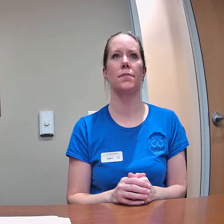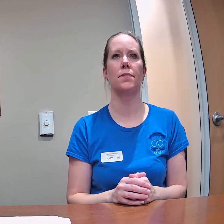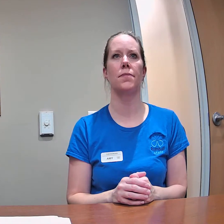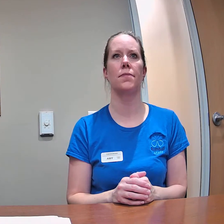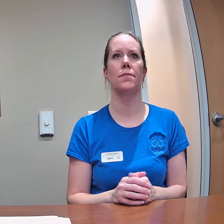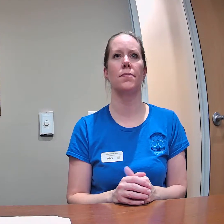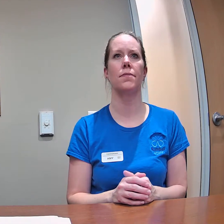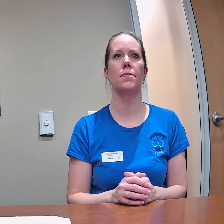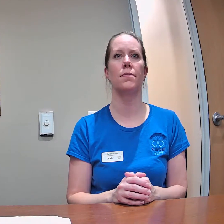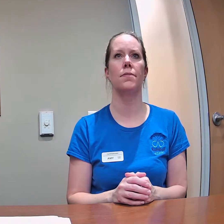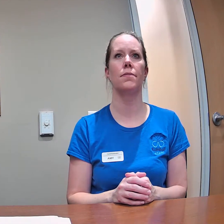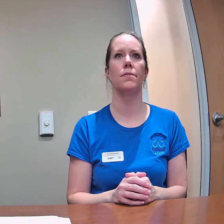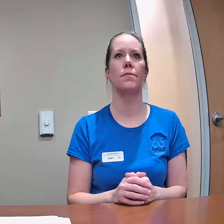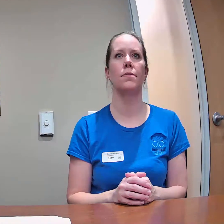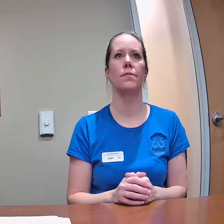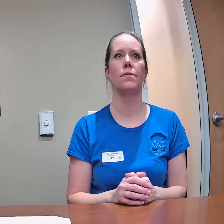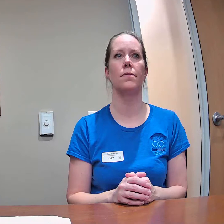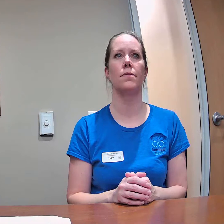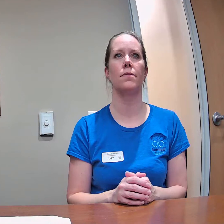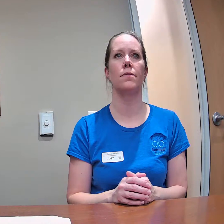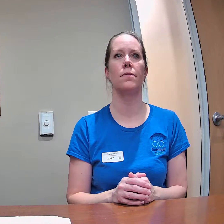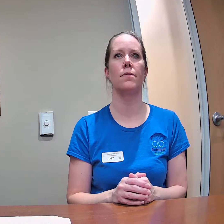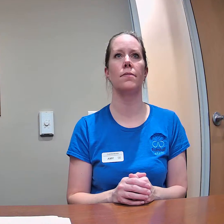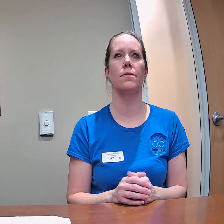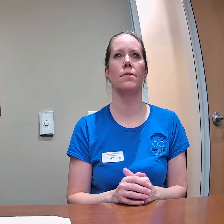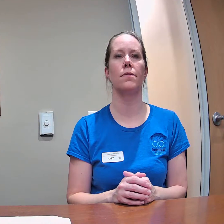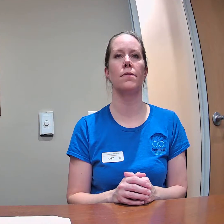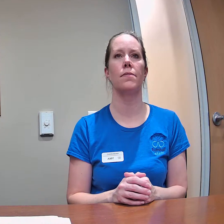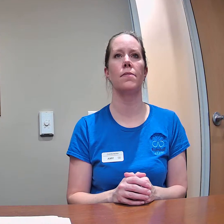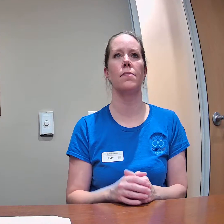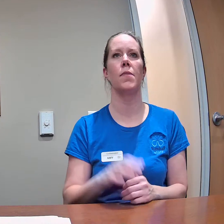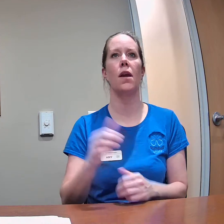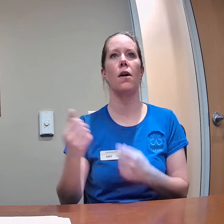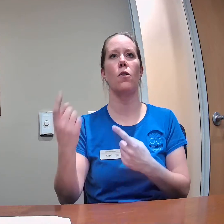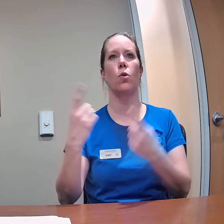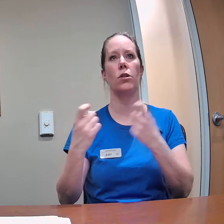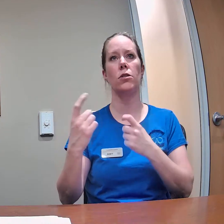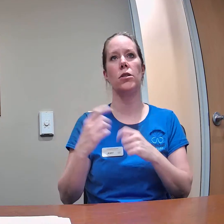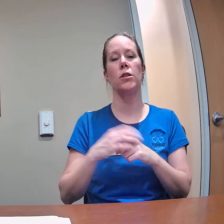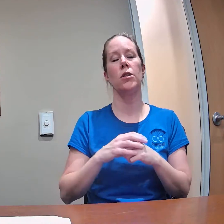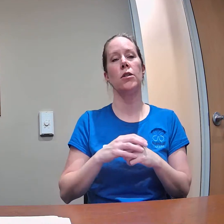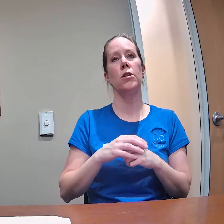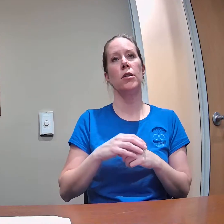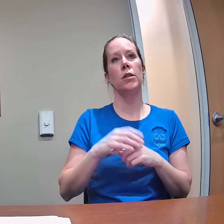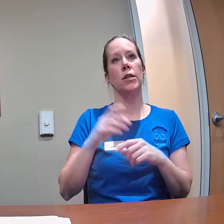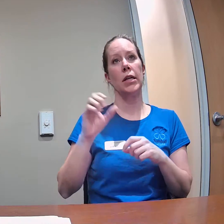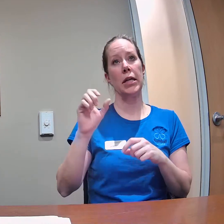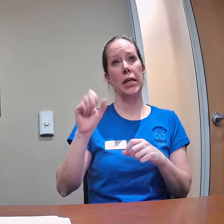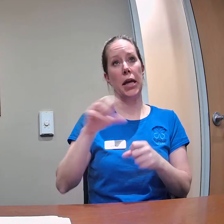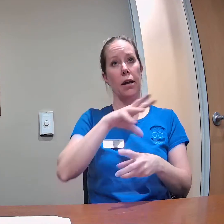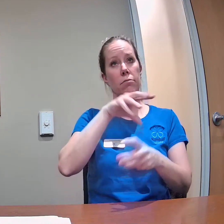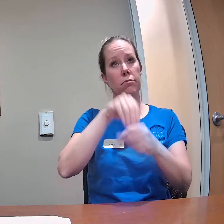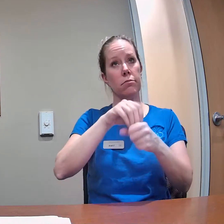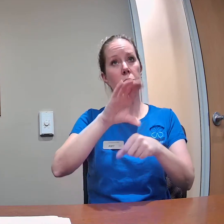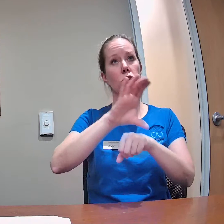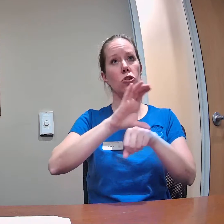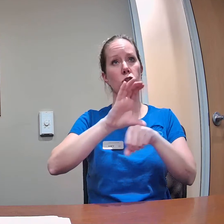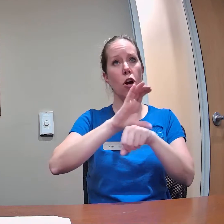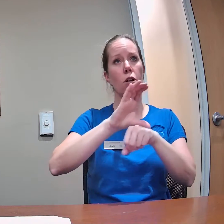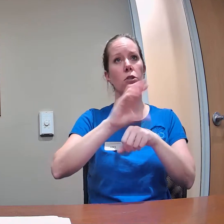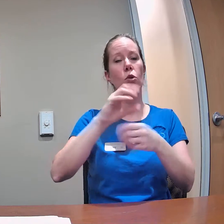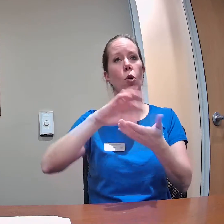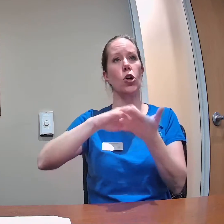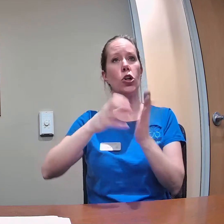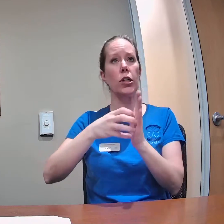The next question is, can we include chocolates or cookie treats as part of the